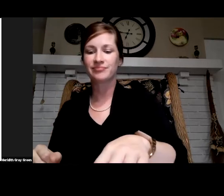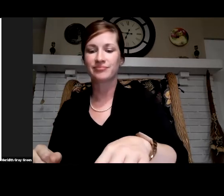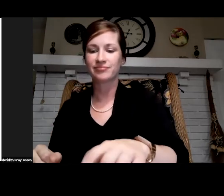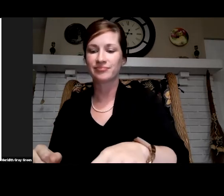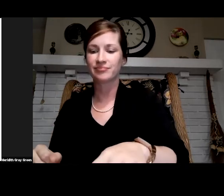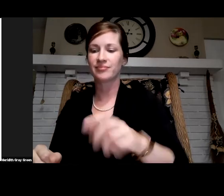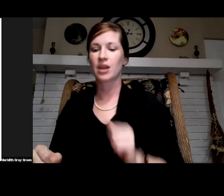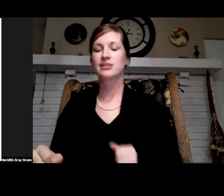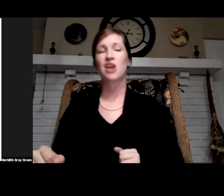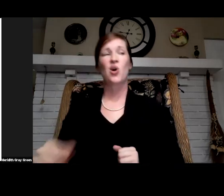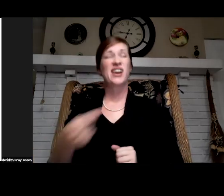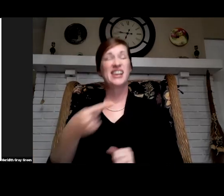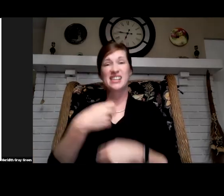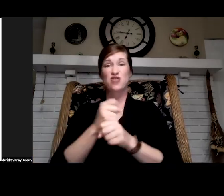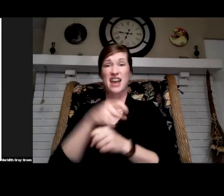1964.